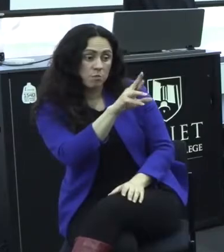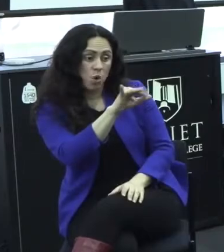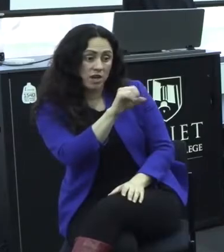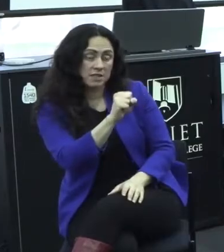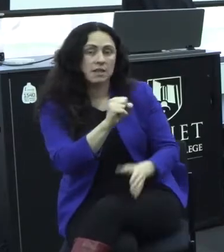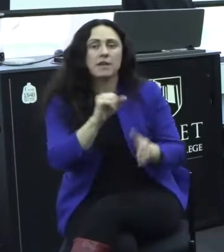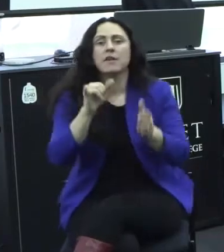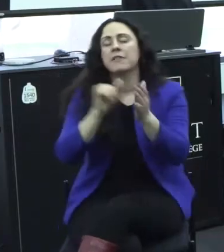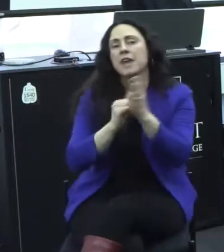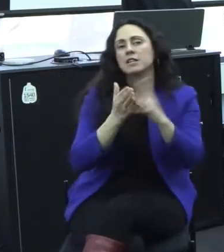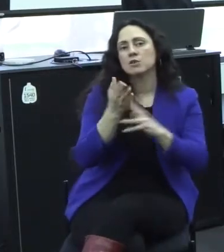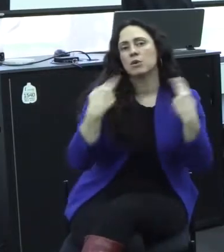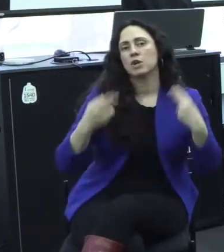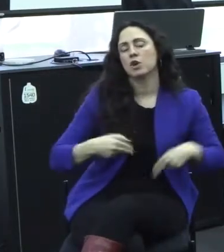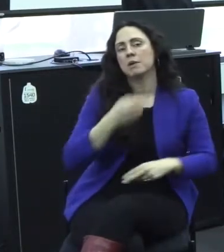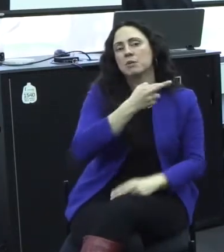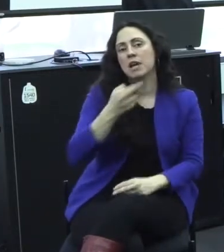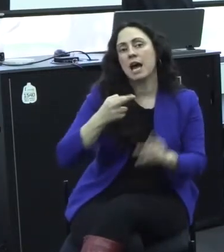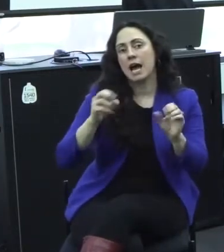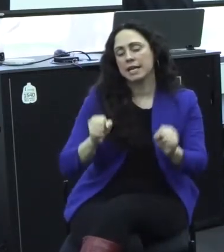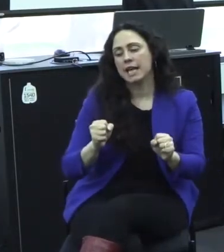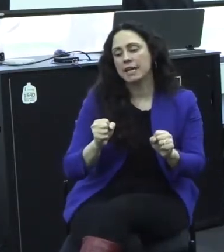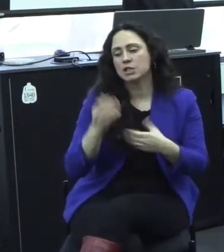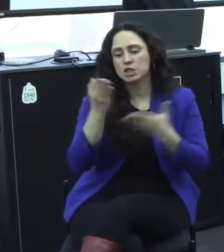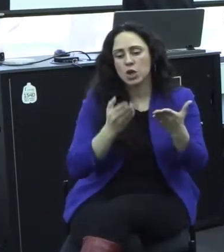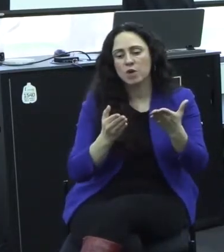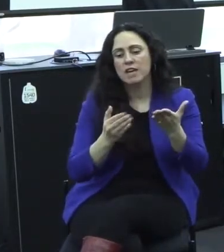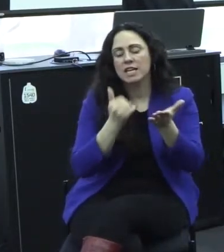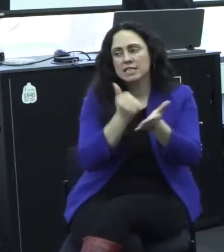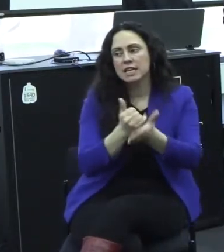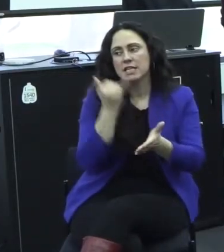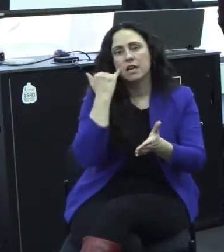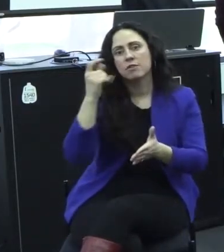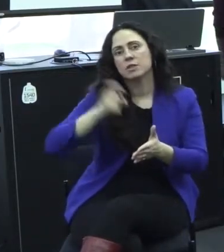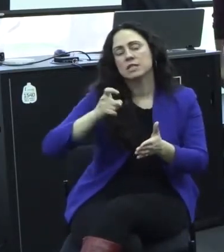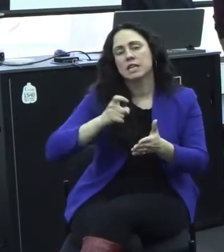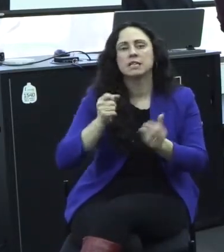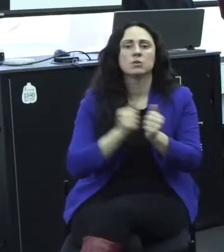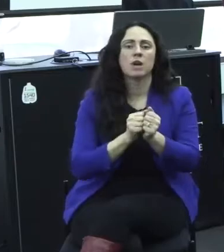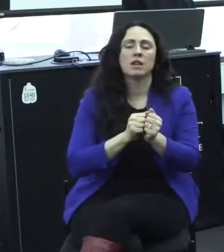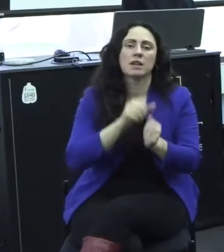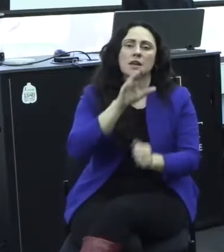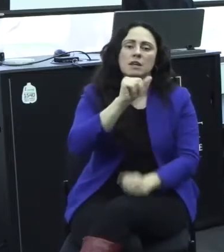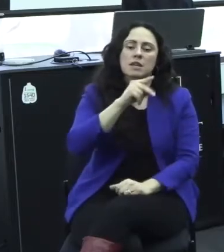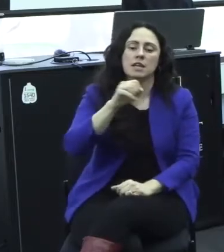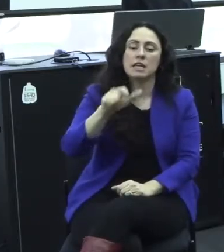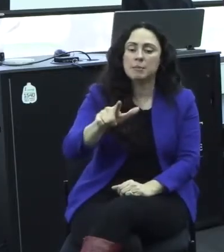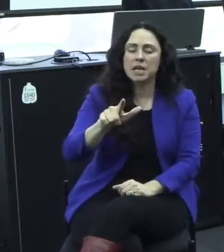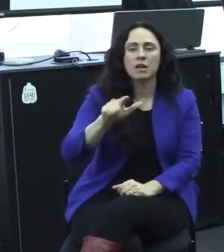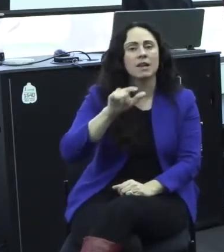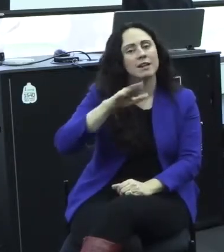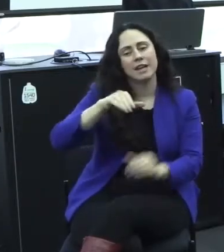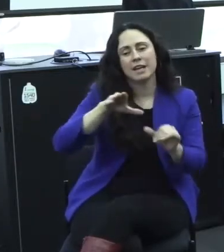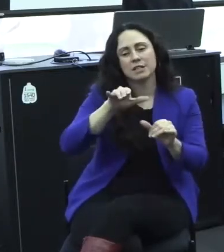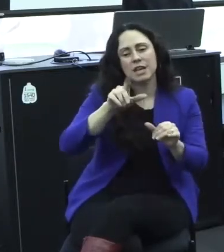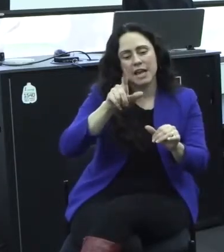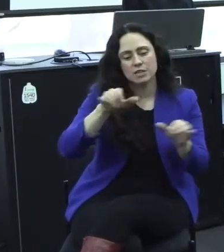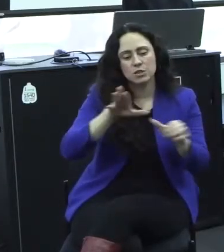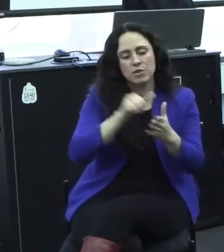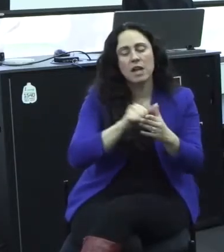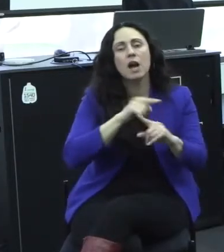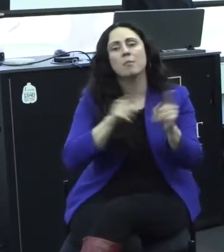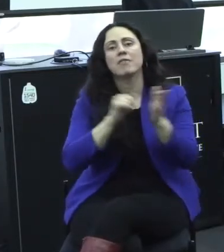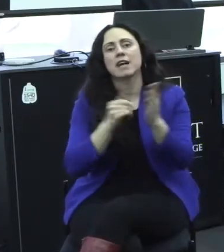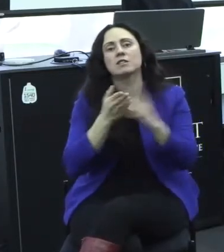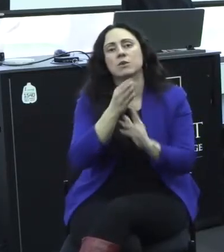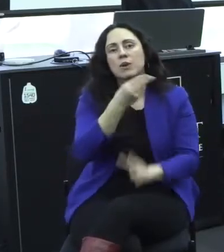resources. I can serve and assist if there's needs with an appeal. I have not had to do that at this point, but that really is held through HR.